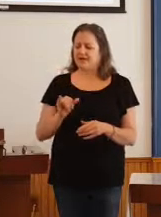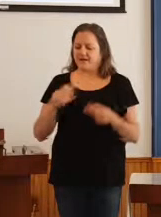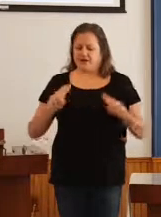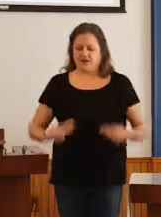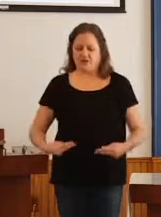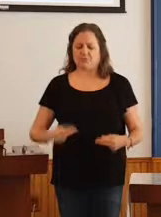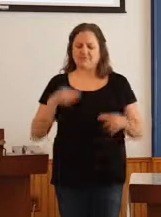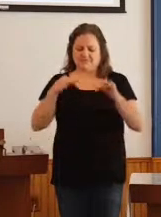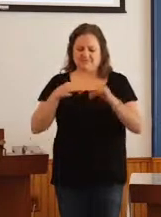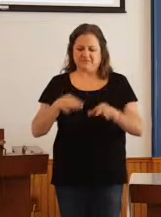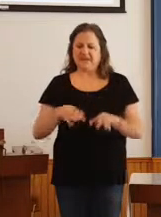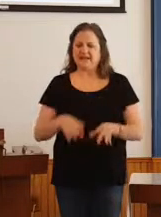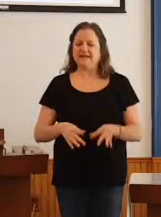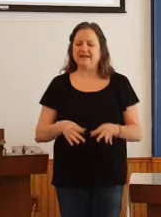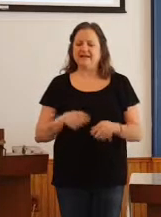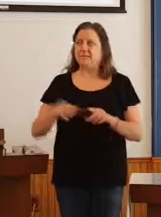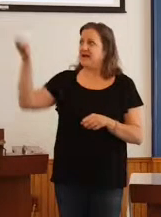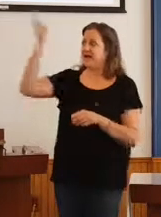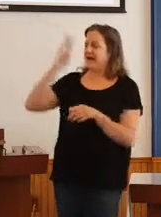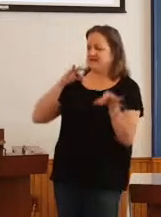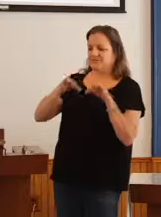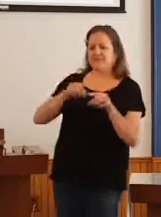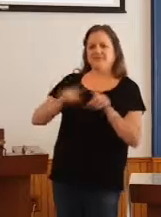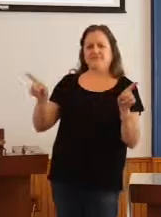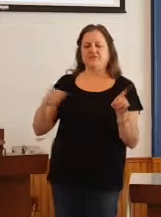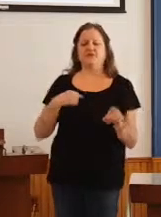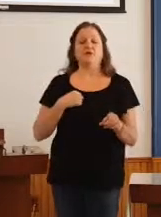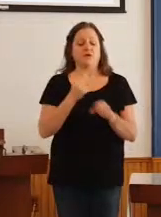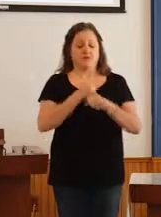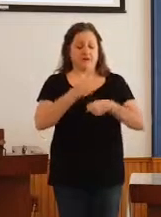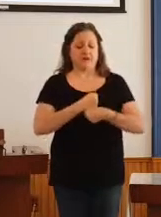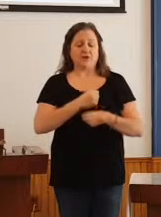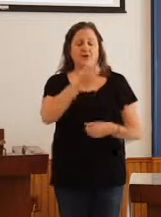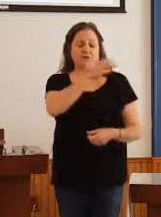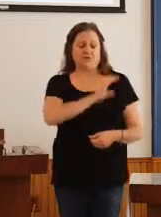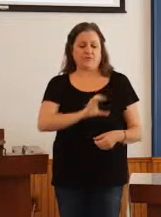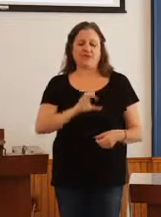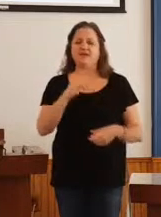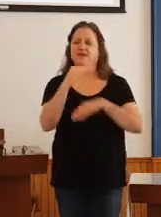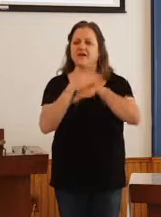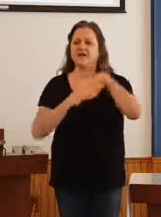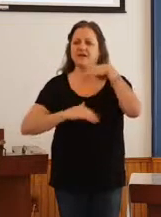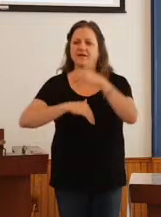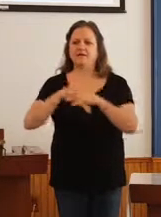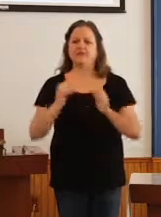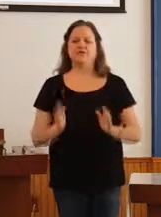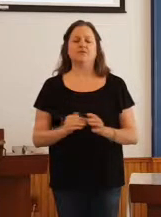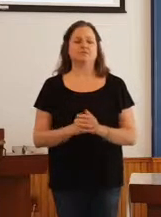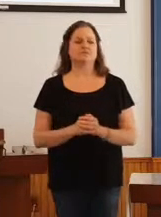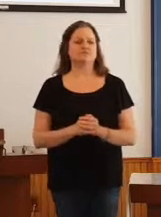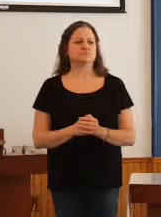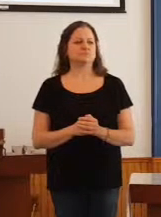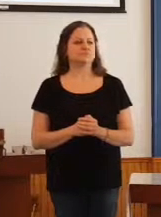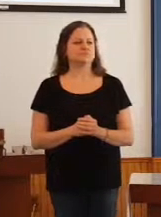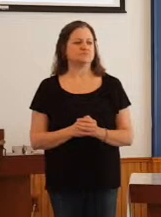there, Creator, the Christ, and the Comforter. If the Spirit is in us,